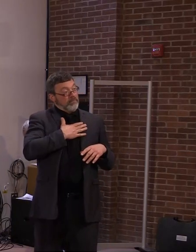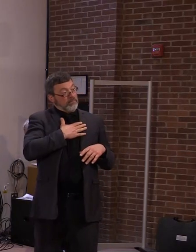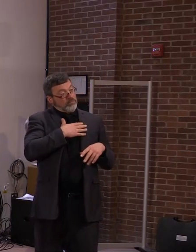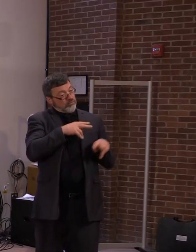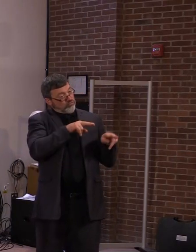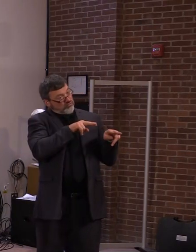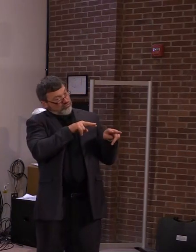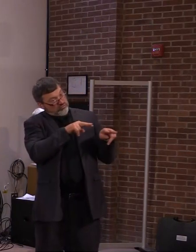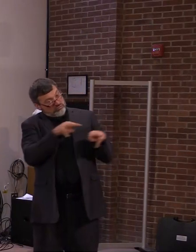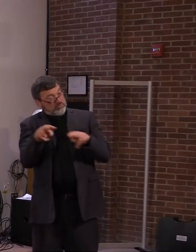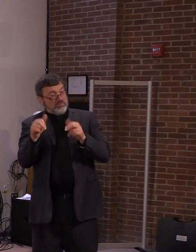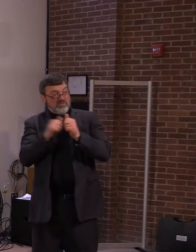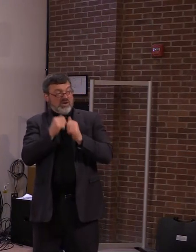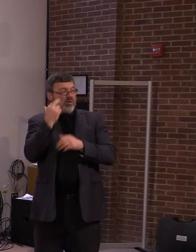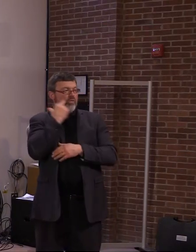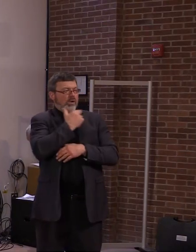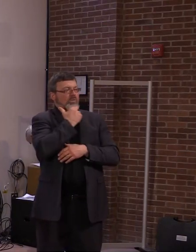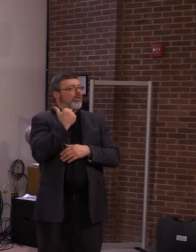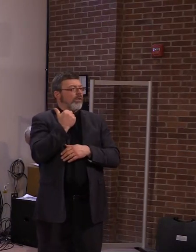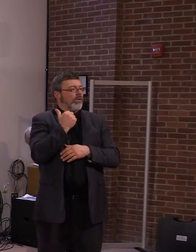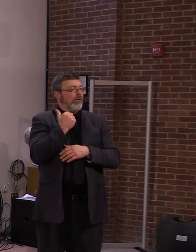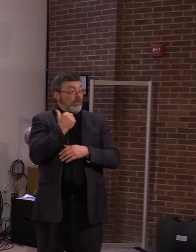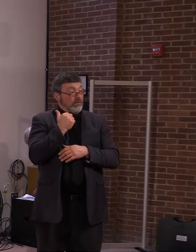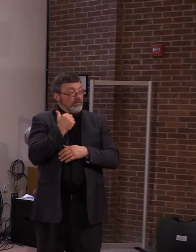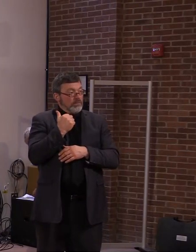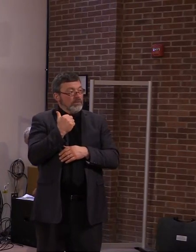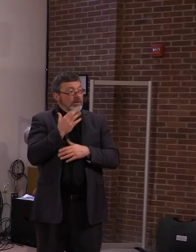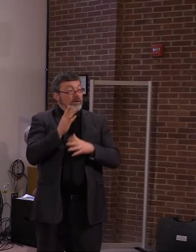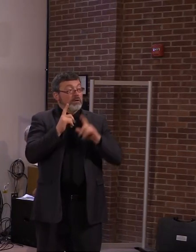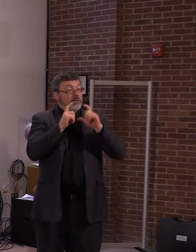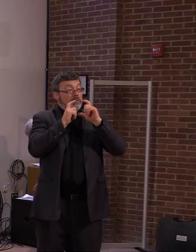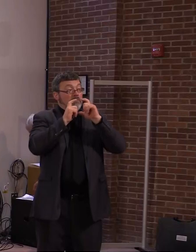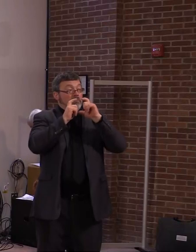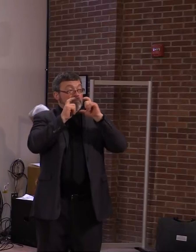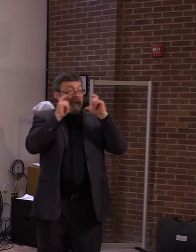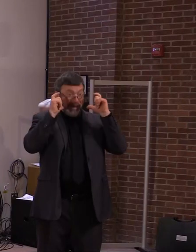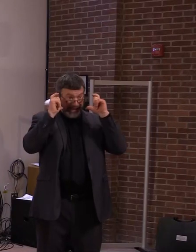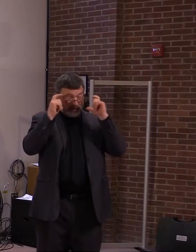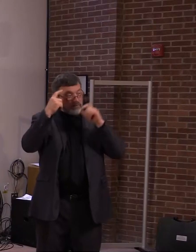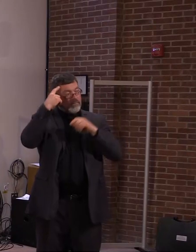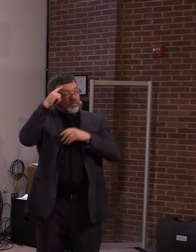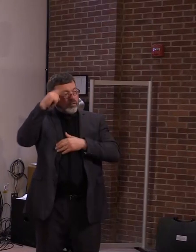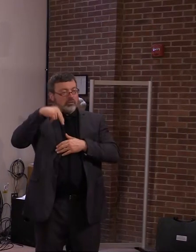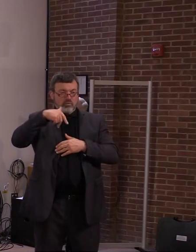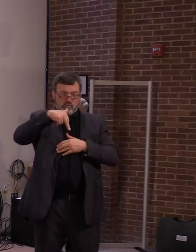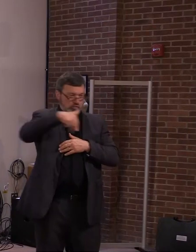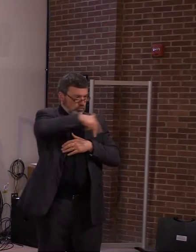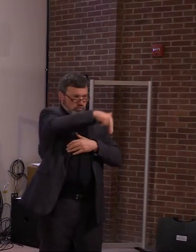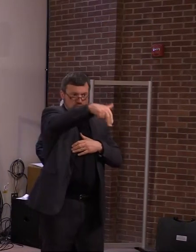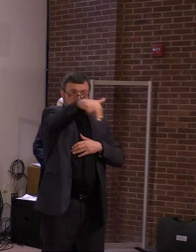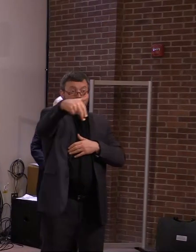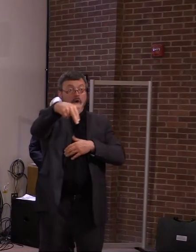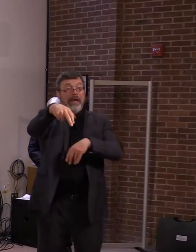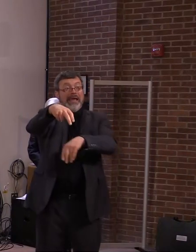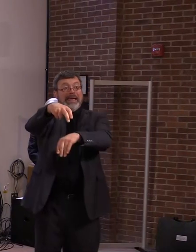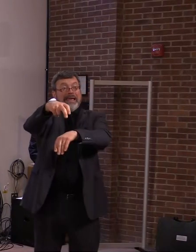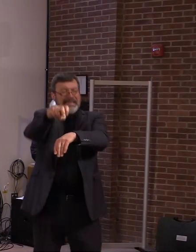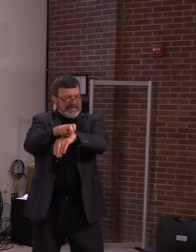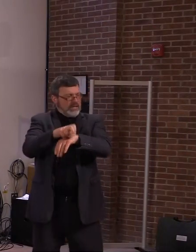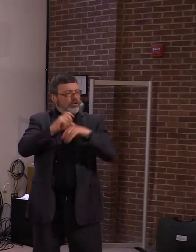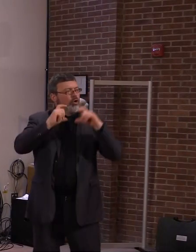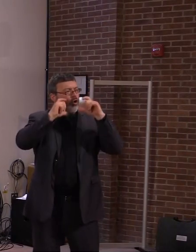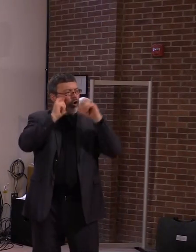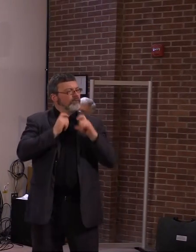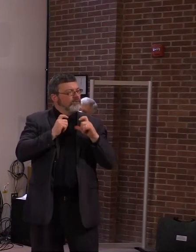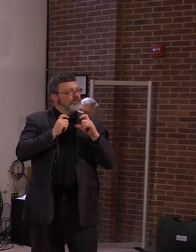time when people would be masked except when they were eating or drinking, and now I've noticed people more or less are unmasked